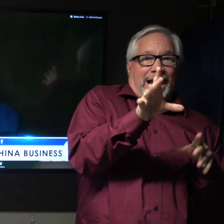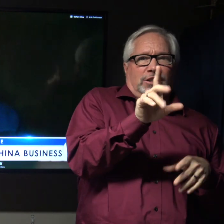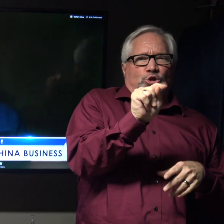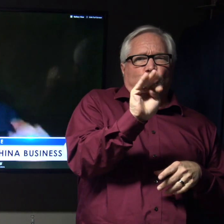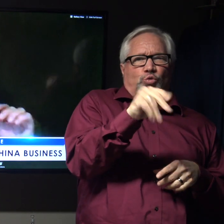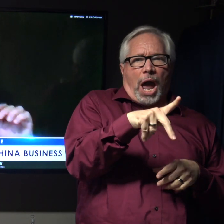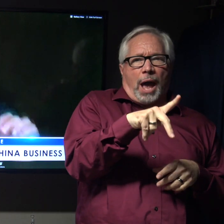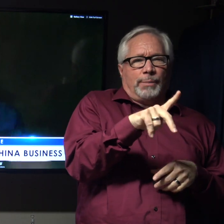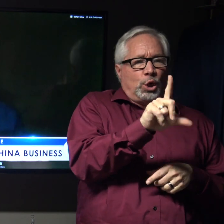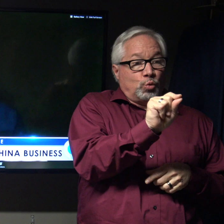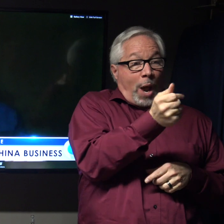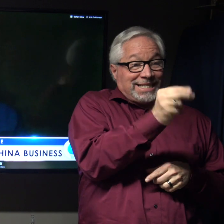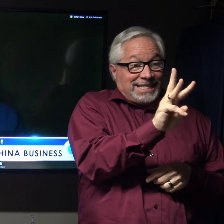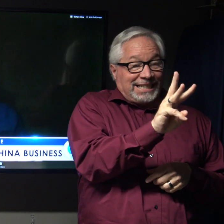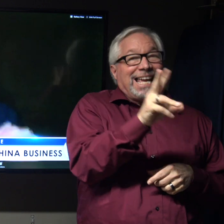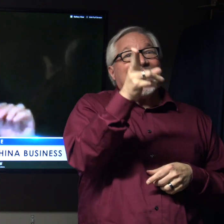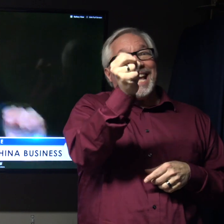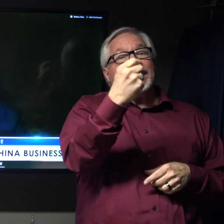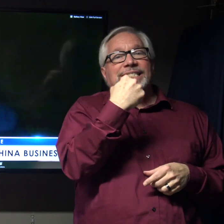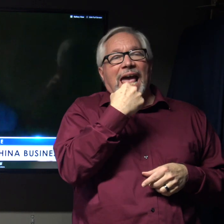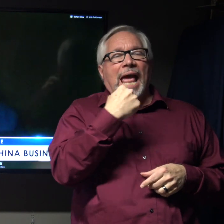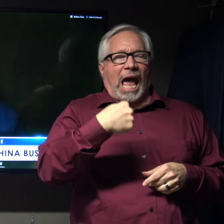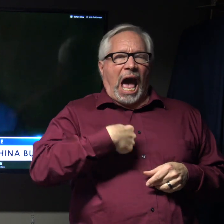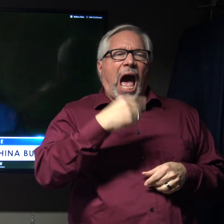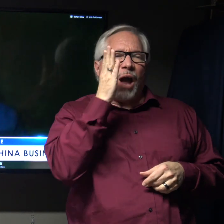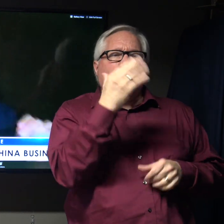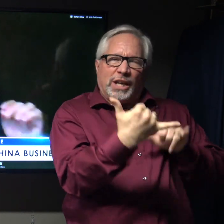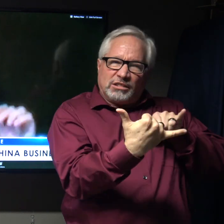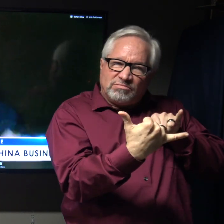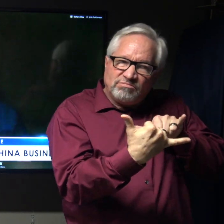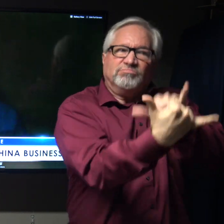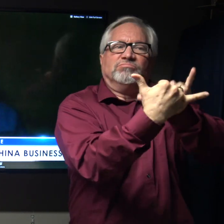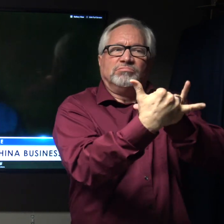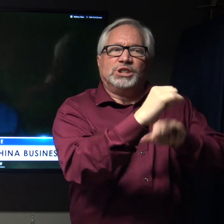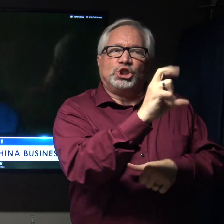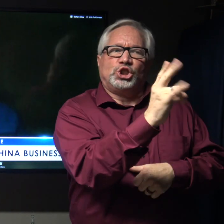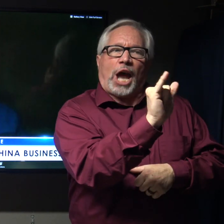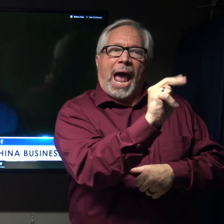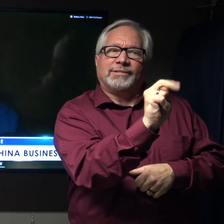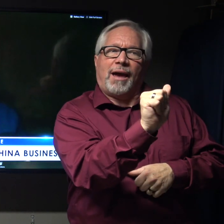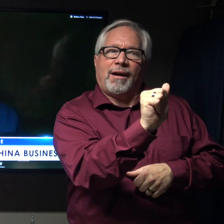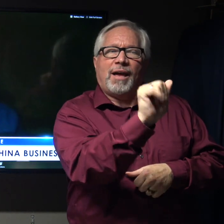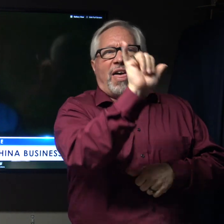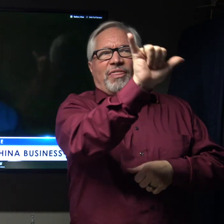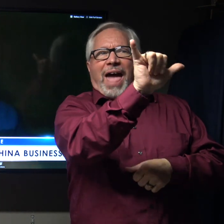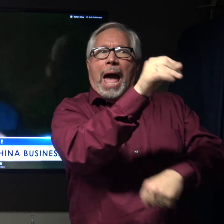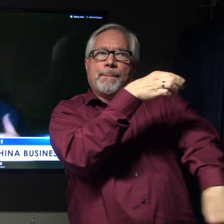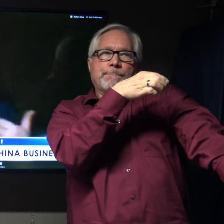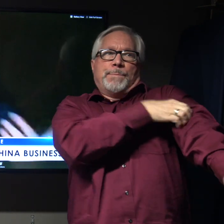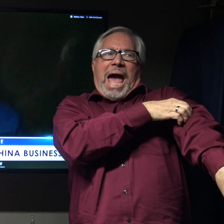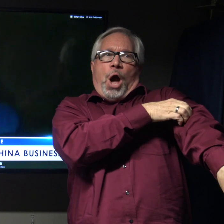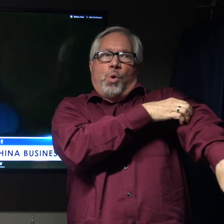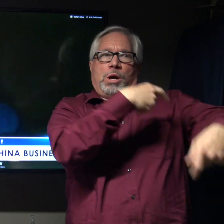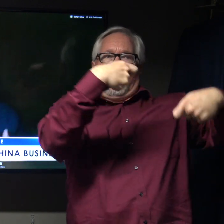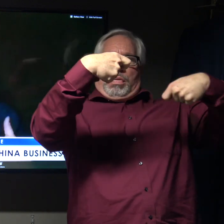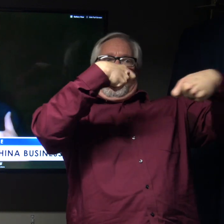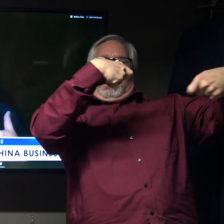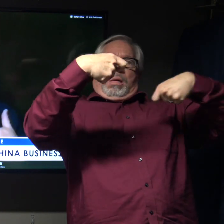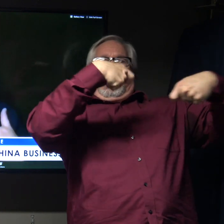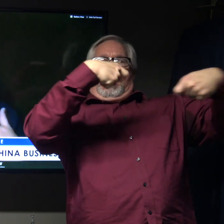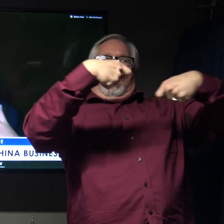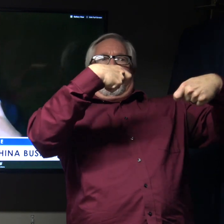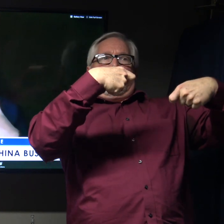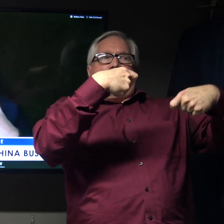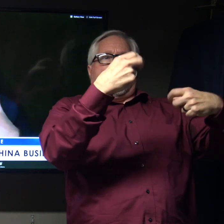the campaign during 2016, is because he said from the beginning he was going to take on China. He was willing to take on this powerhouse that has